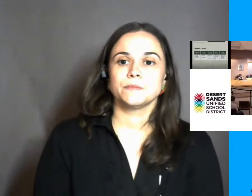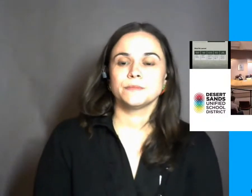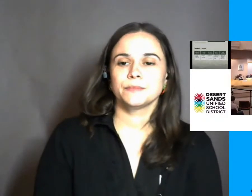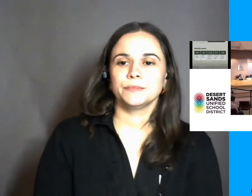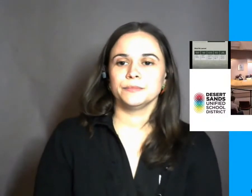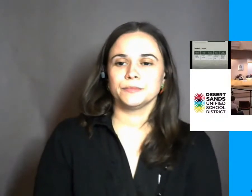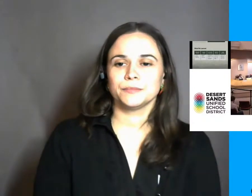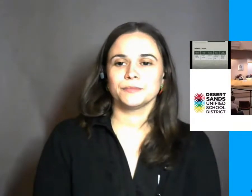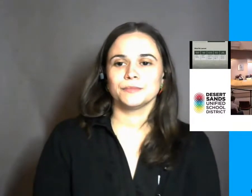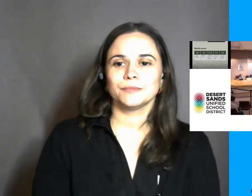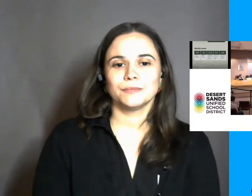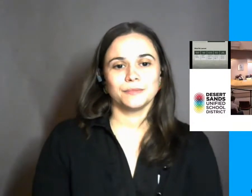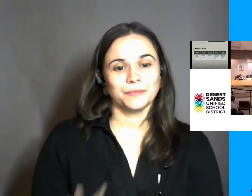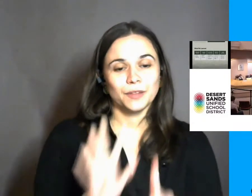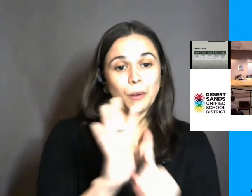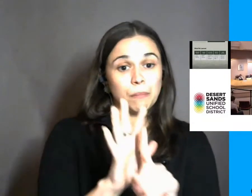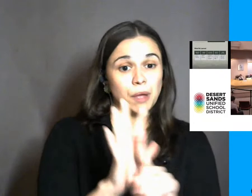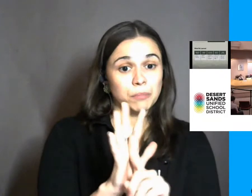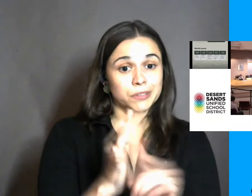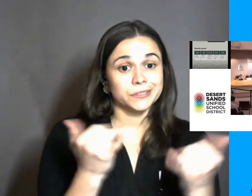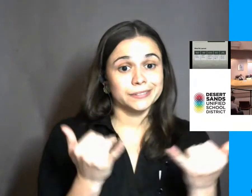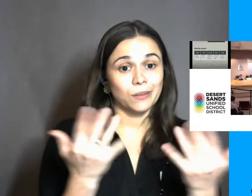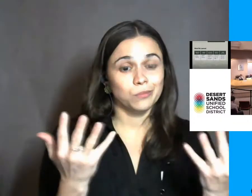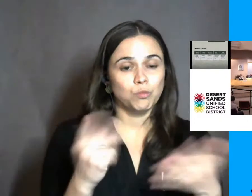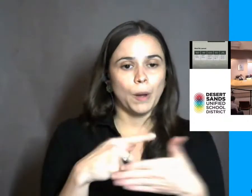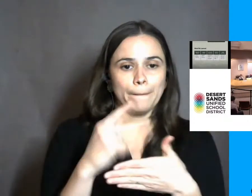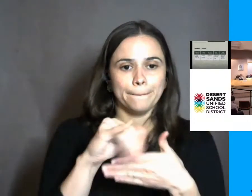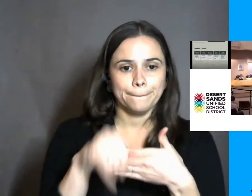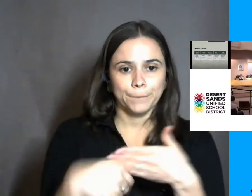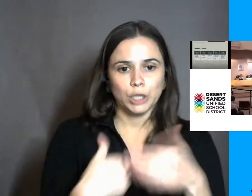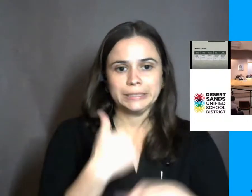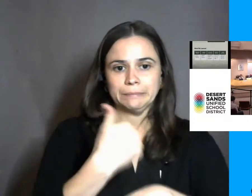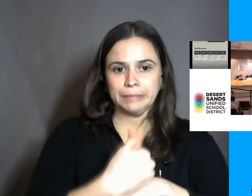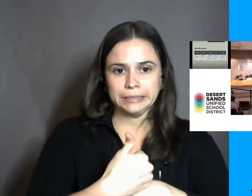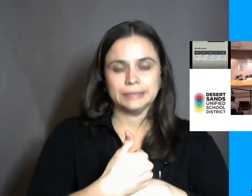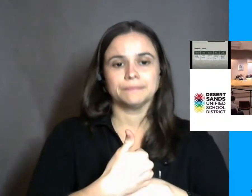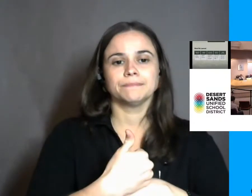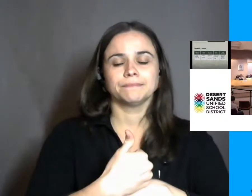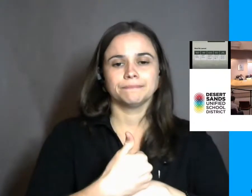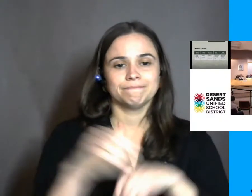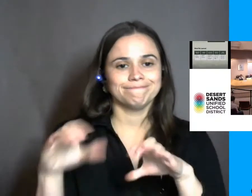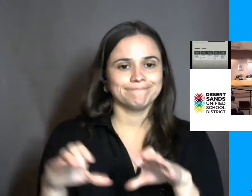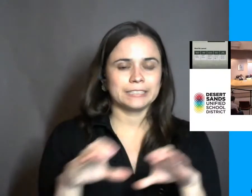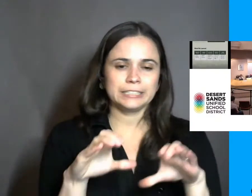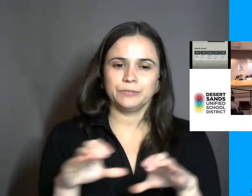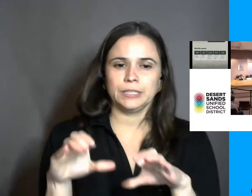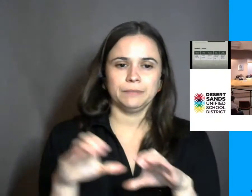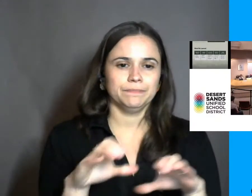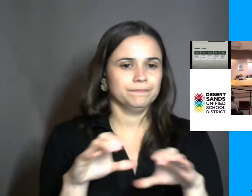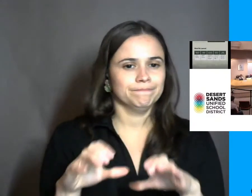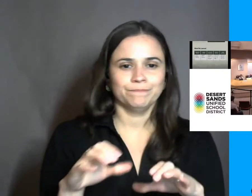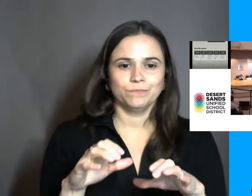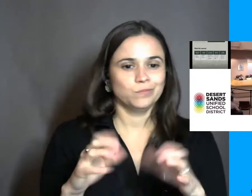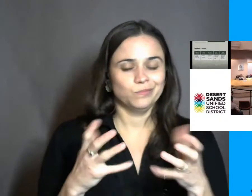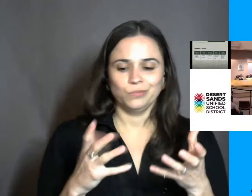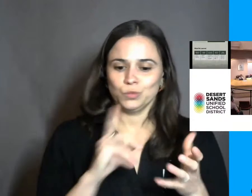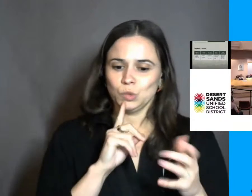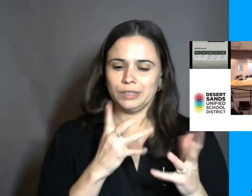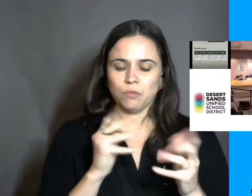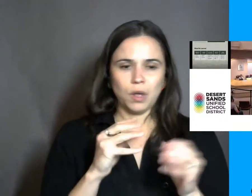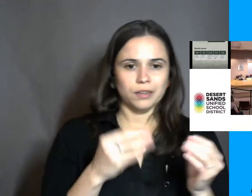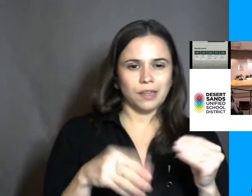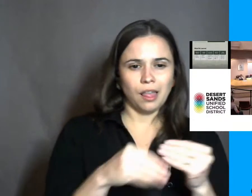space that can accommodate those kinds of programs, that would be preferred. Up-to-date technology. You guys have already done a really good job